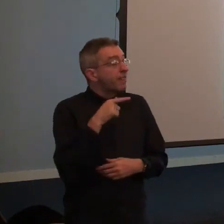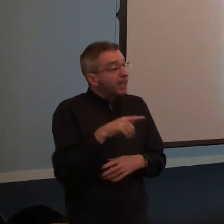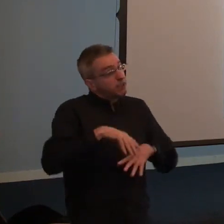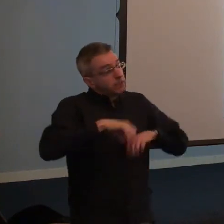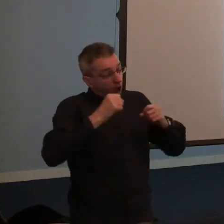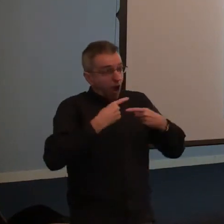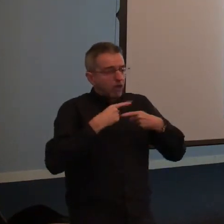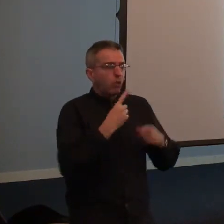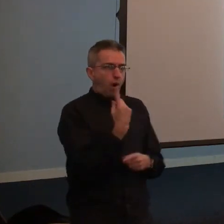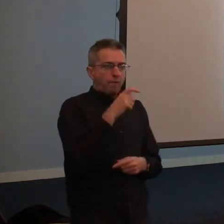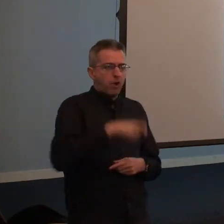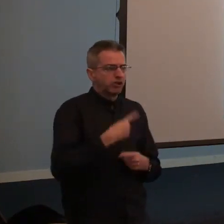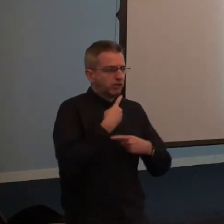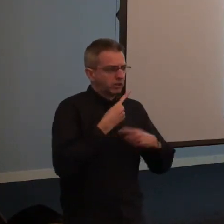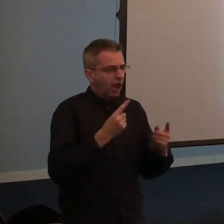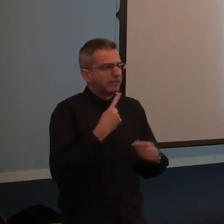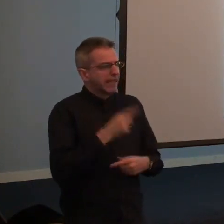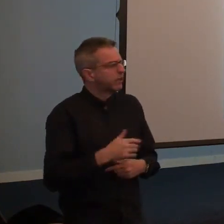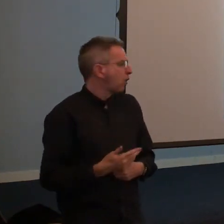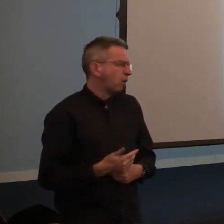with the white coats with their microscopes, that kind of research.